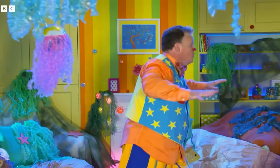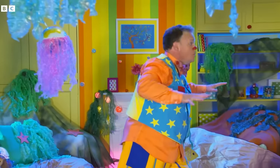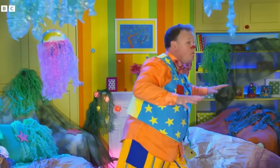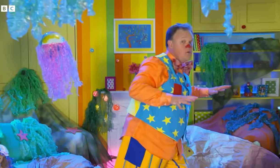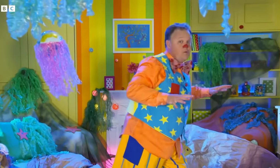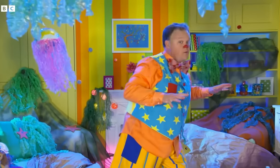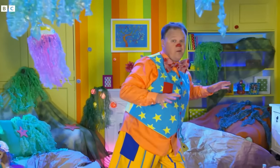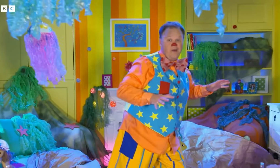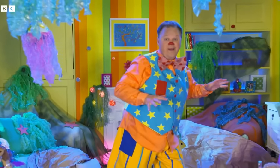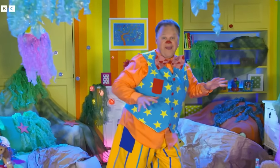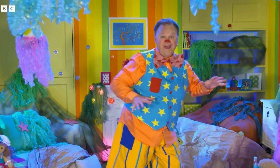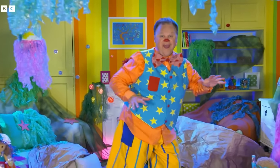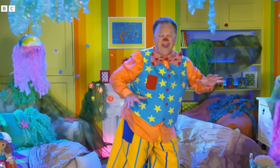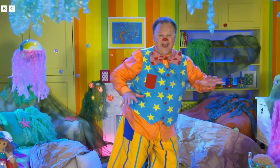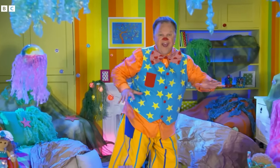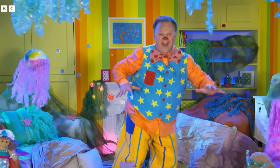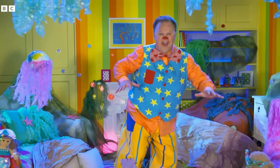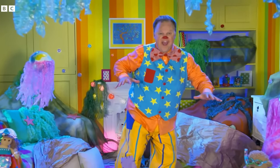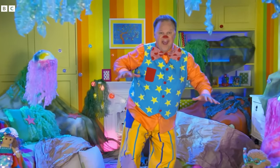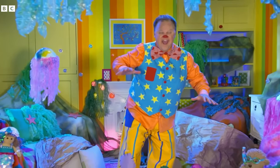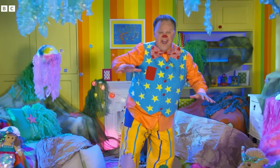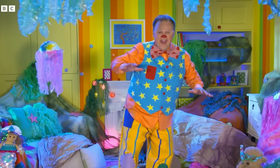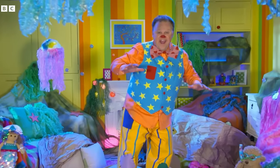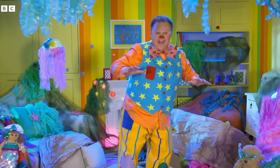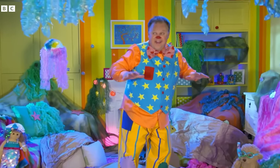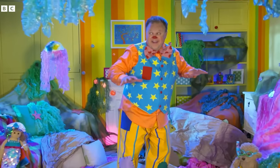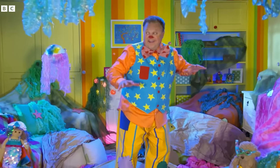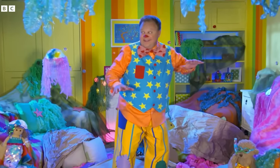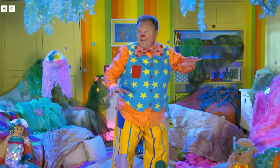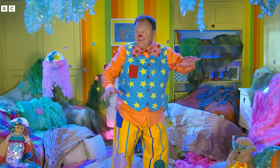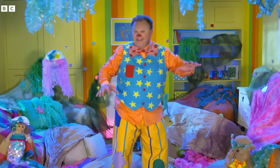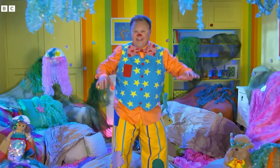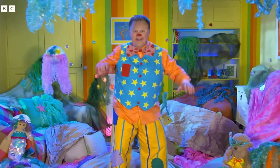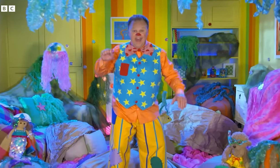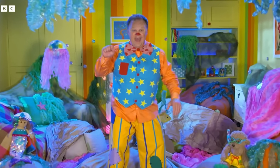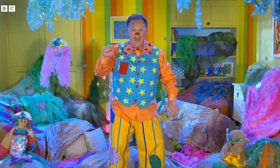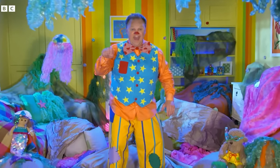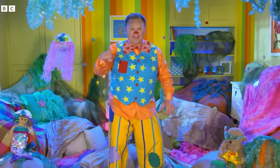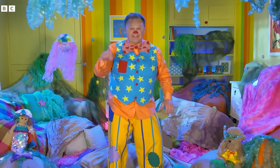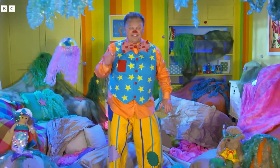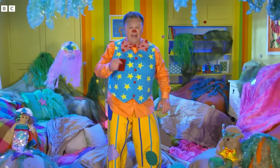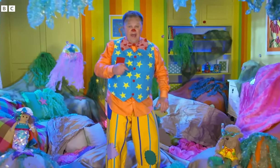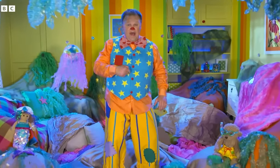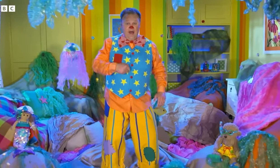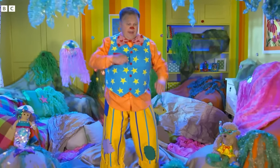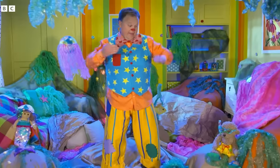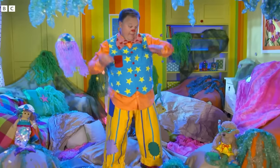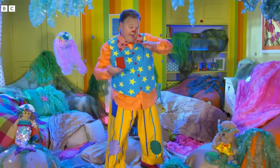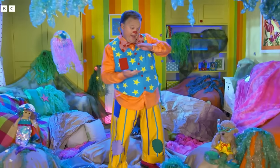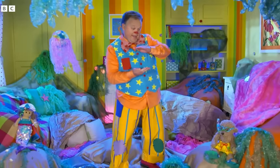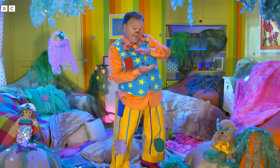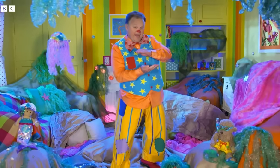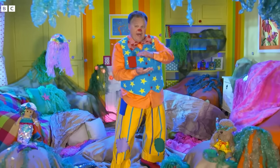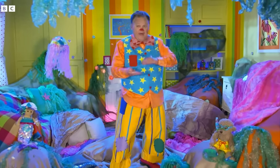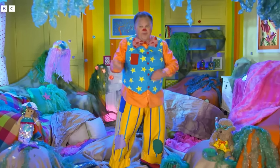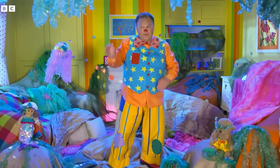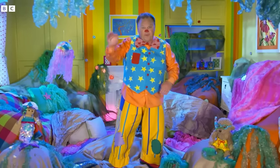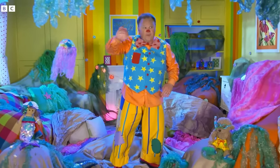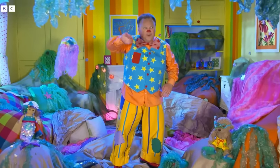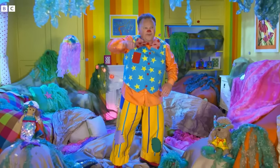Wow! You really are like a fish now, Mr. Tumble. Yes, I'm under the